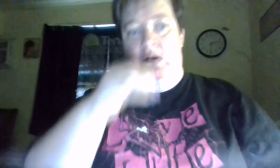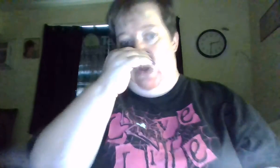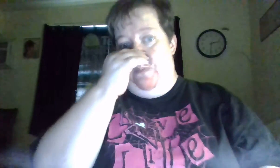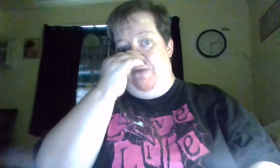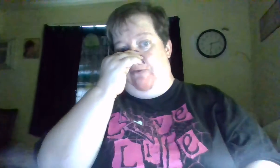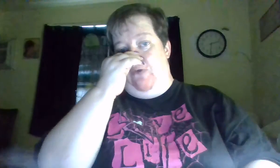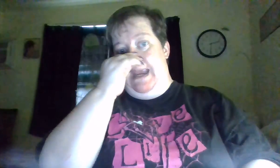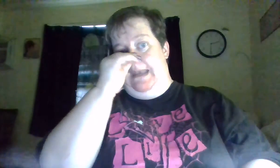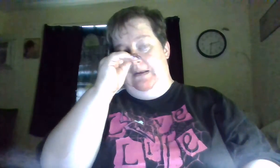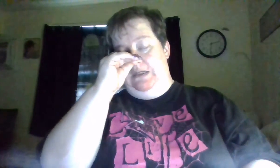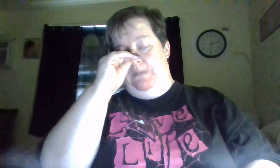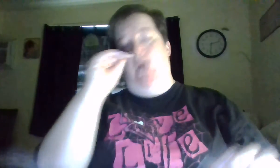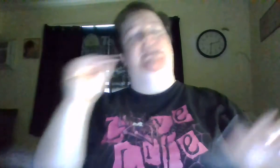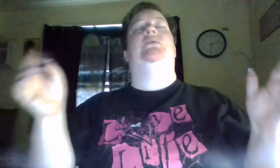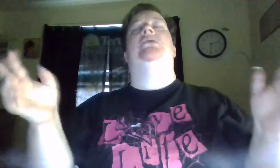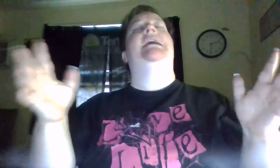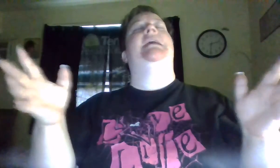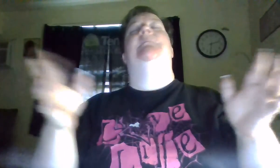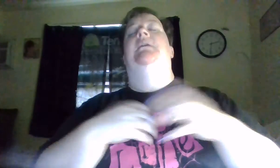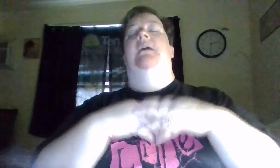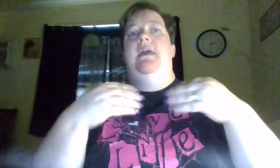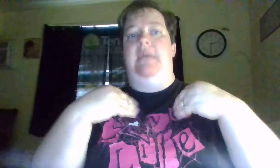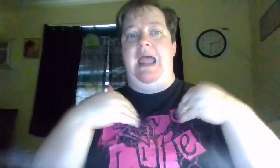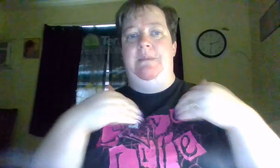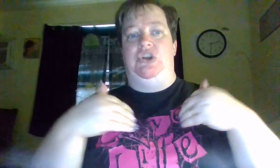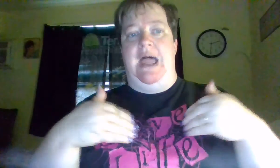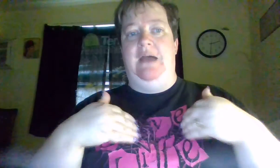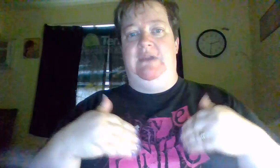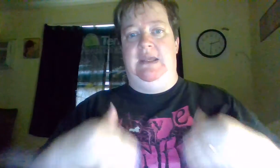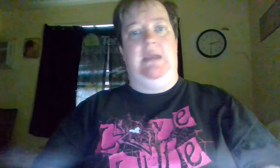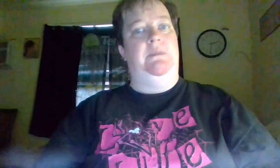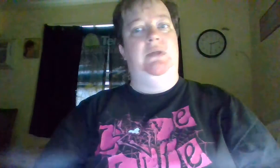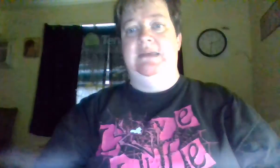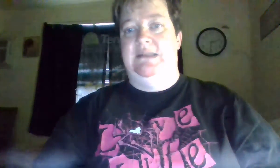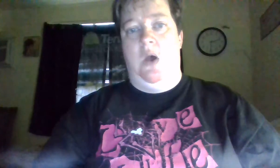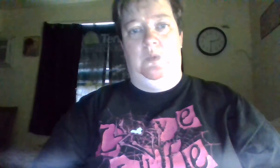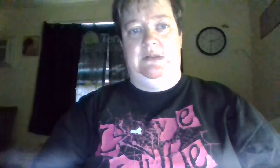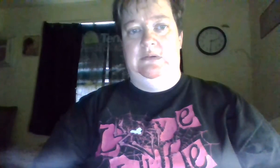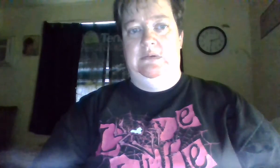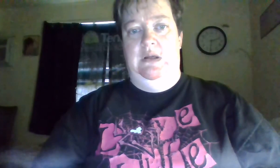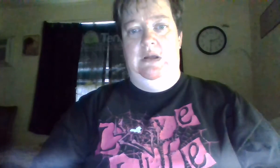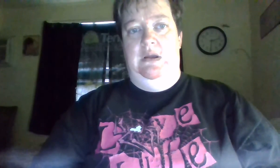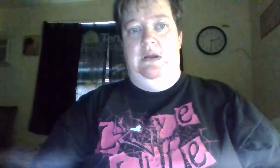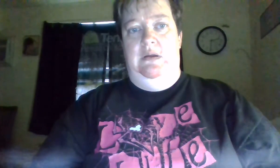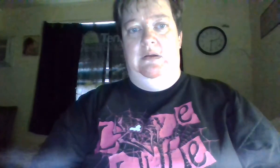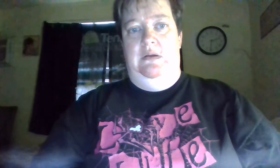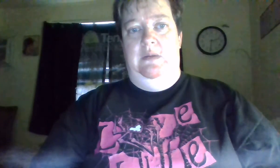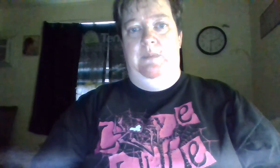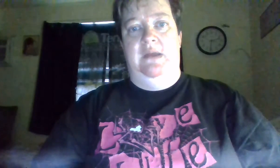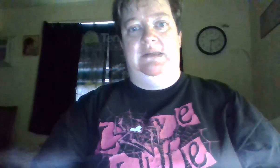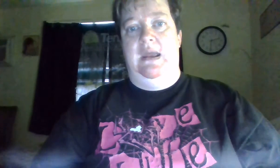Don't be afraid to boldly proclaim that I am a child of the King. Please don't. Because